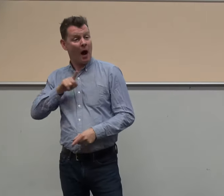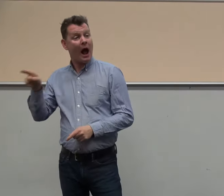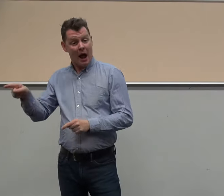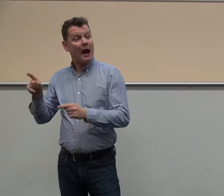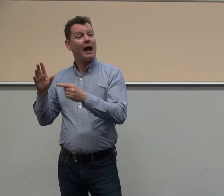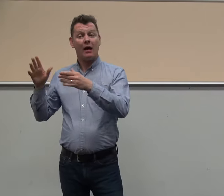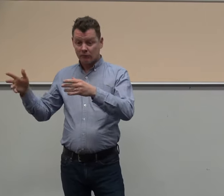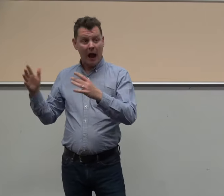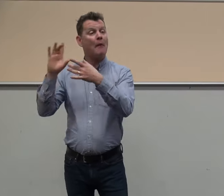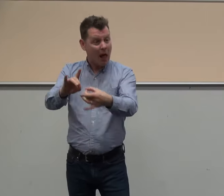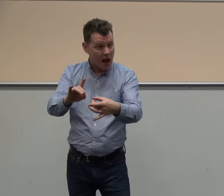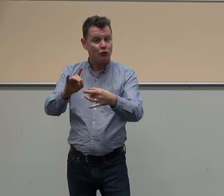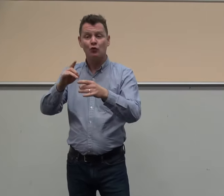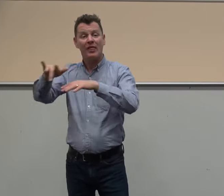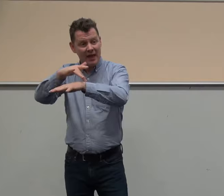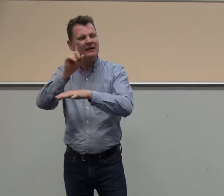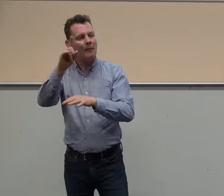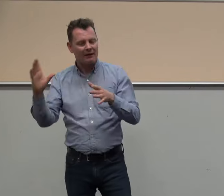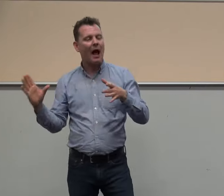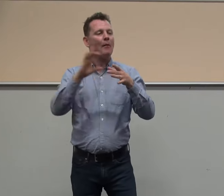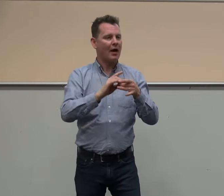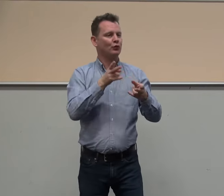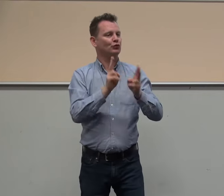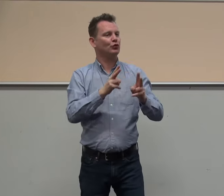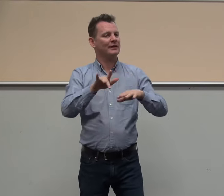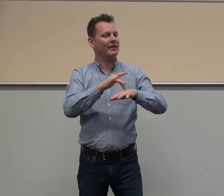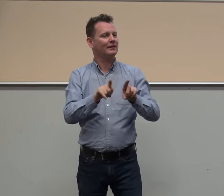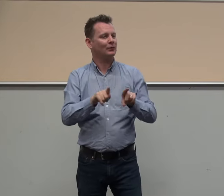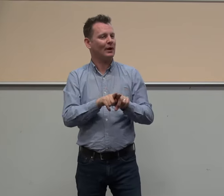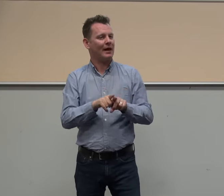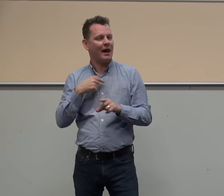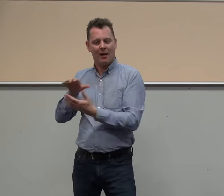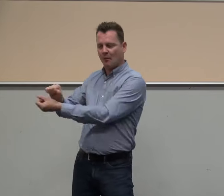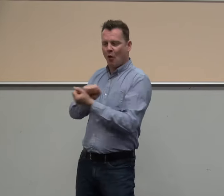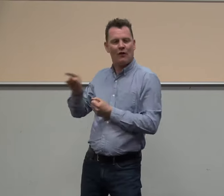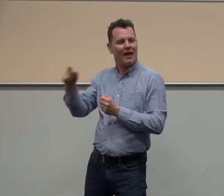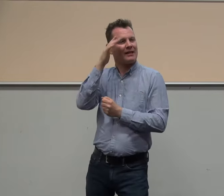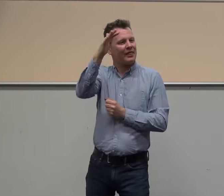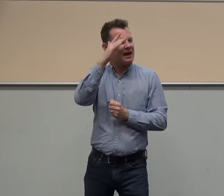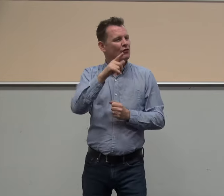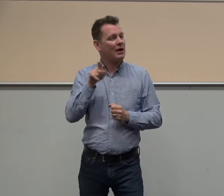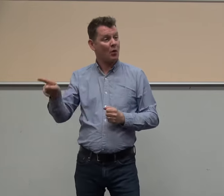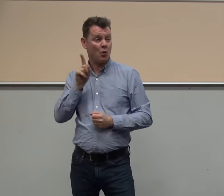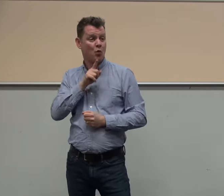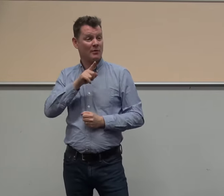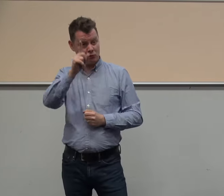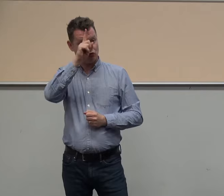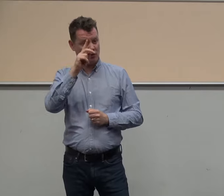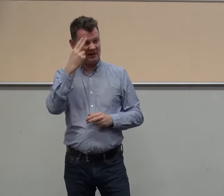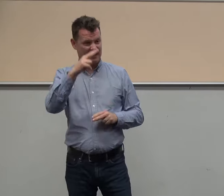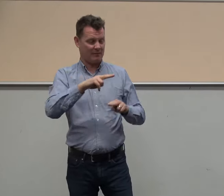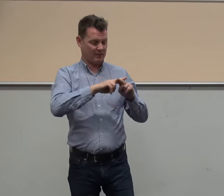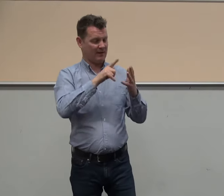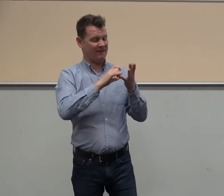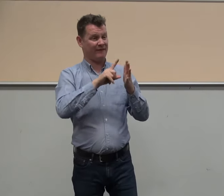and to interpreter-mediated communication. And I'm going to use the theories of a German woman called